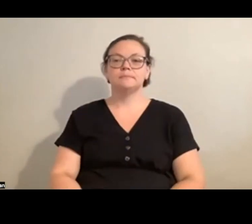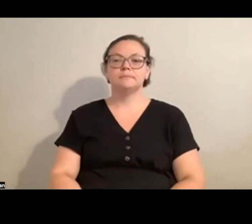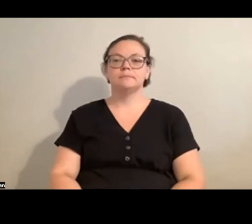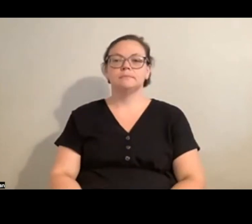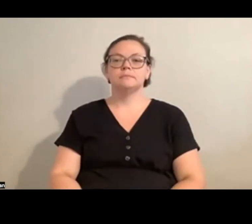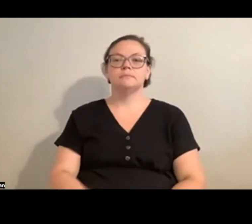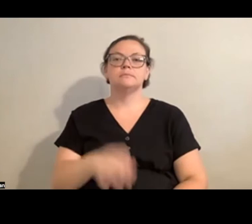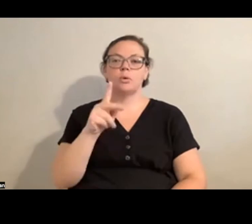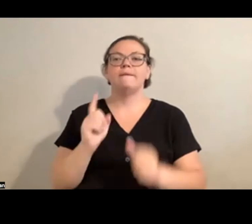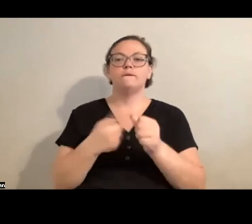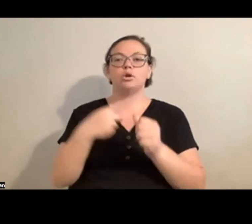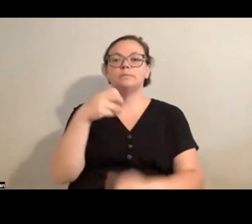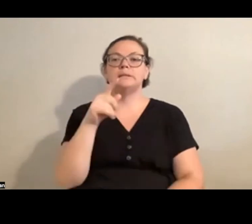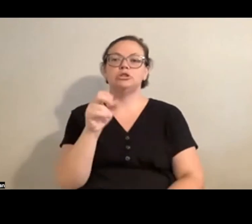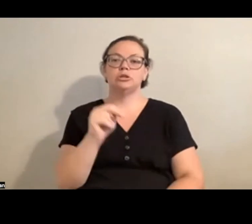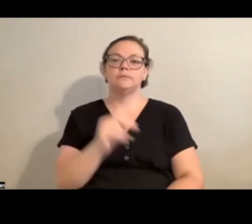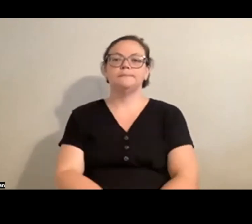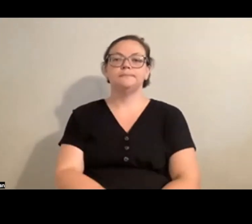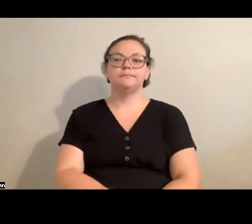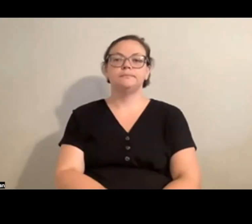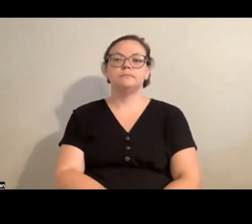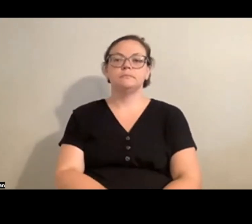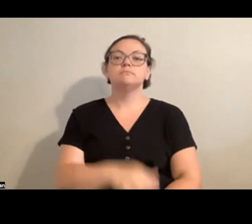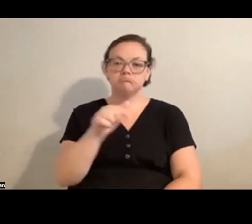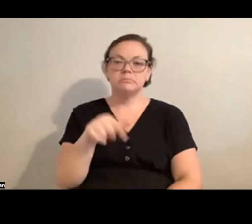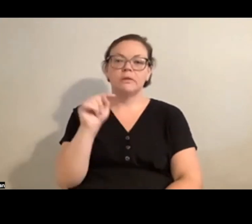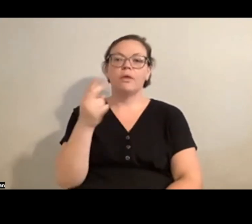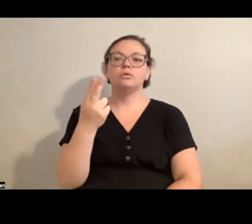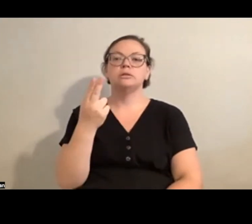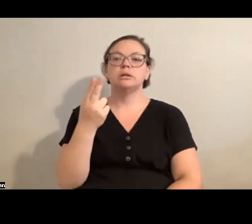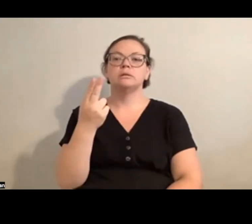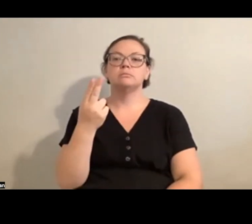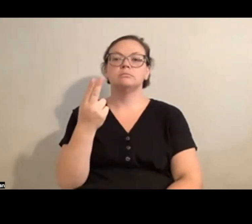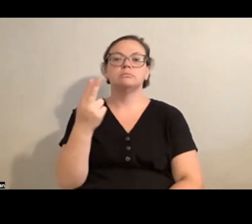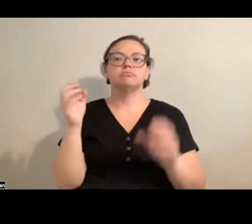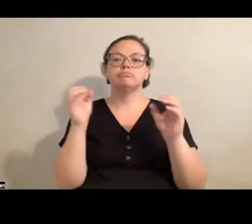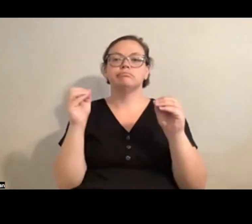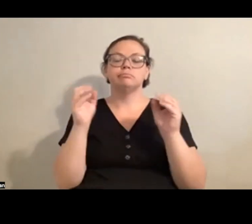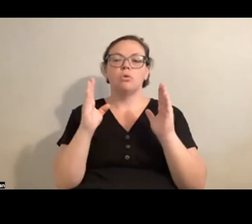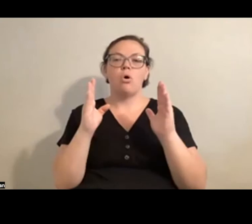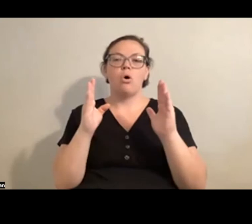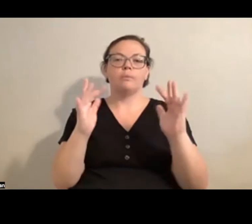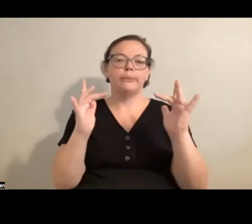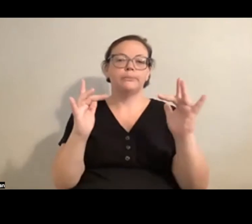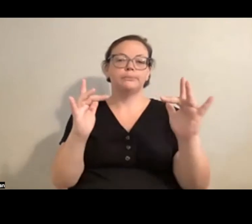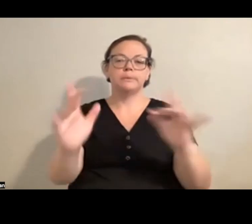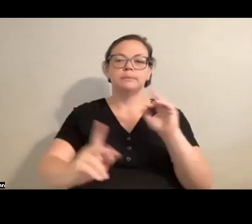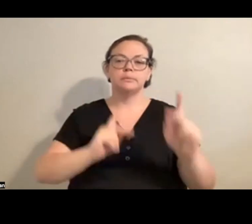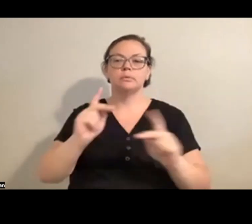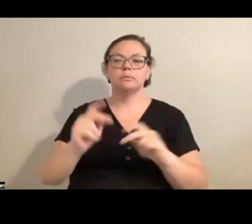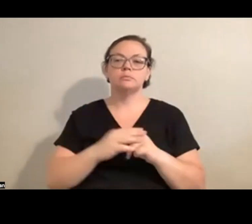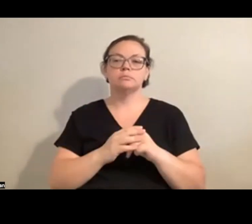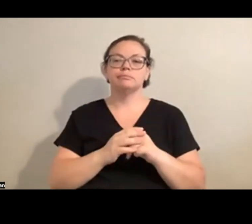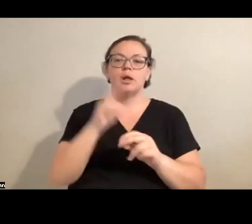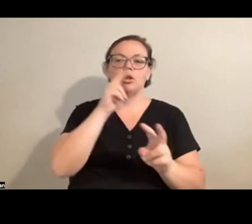first petition. It is a Thursday and no one out on this long street. Looks like